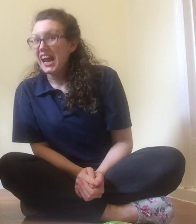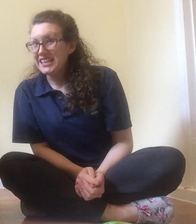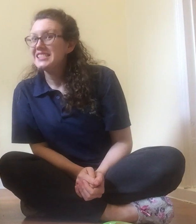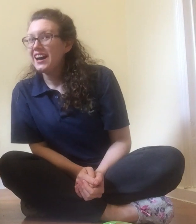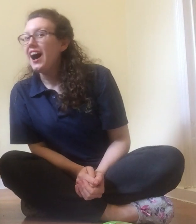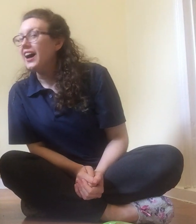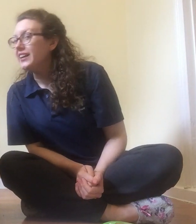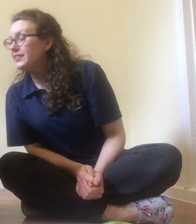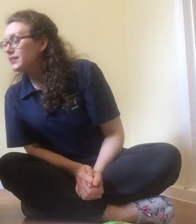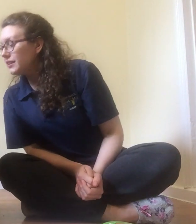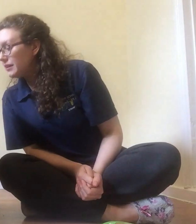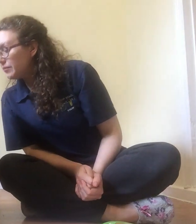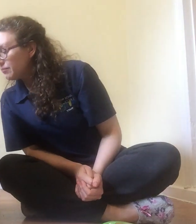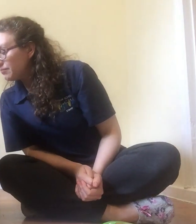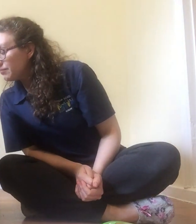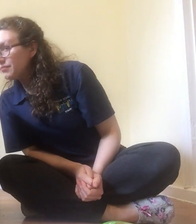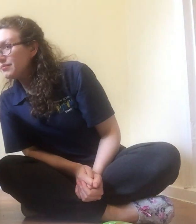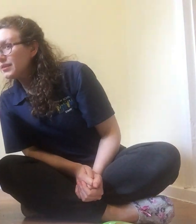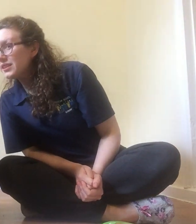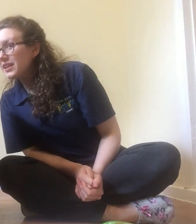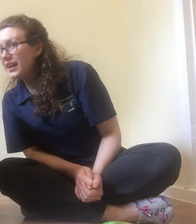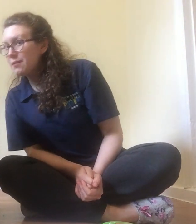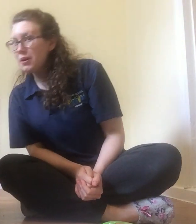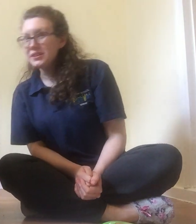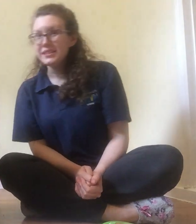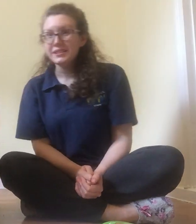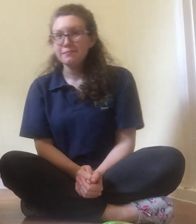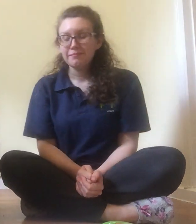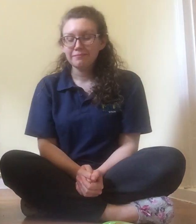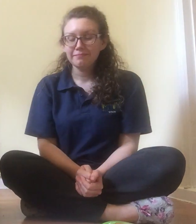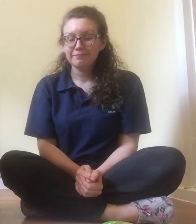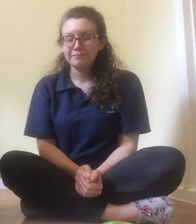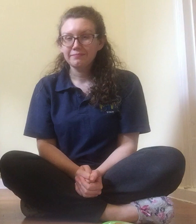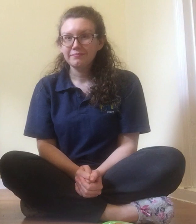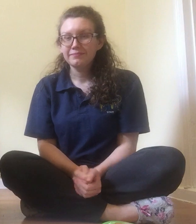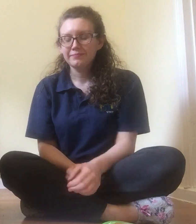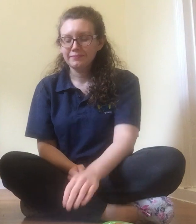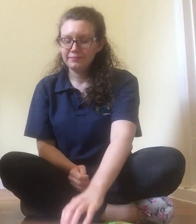likes to hide in boxes.